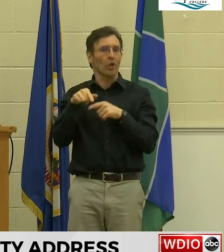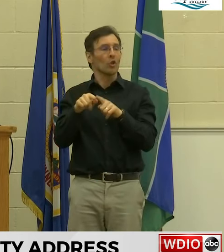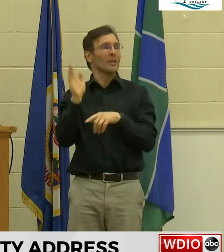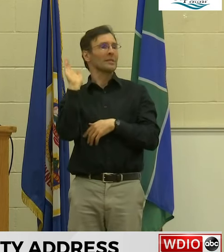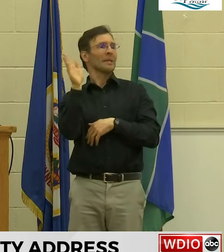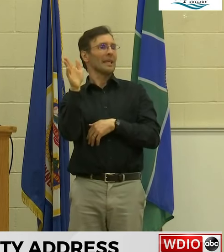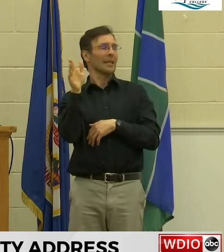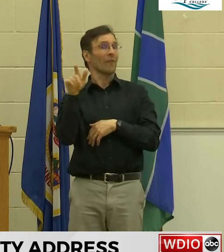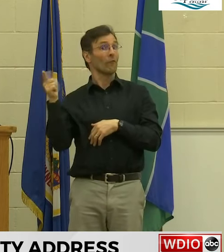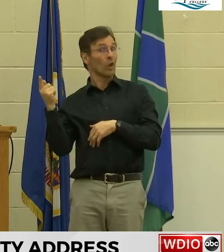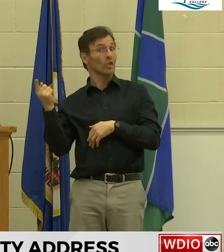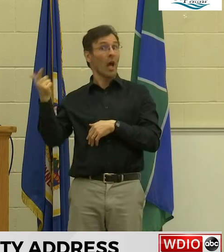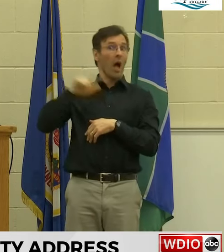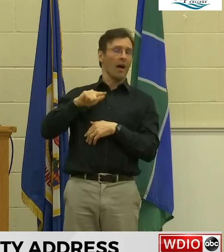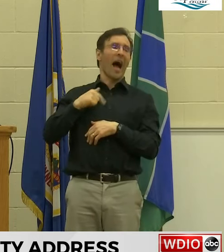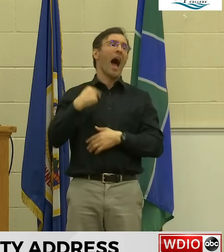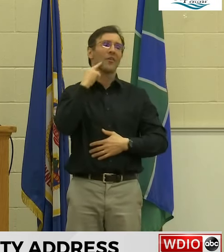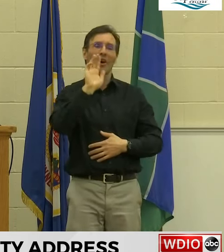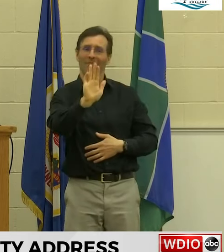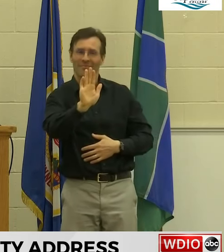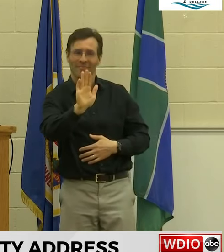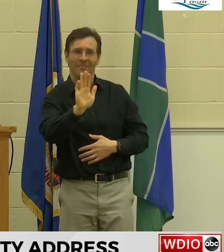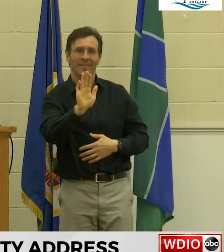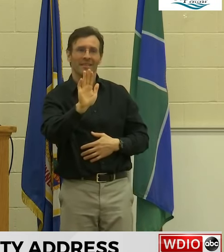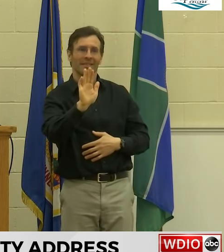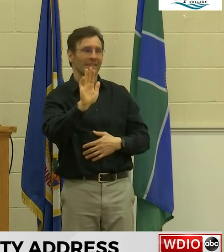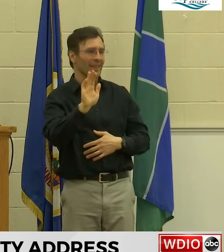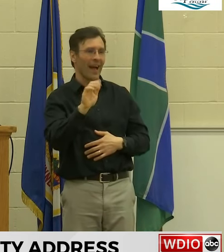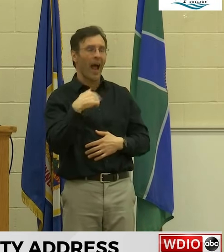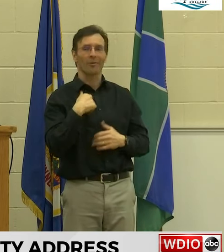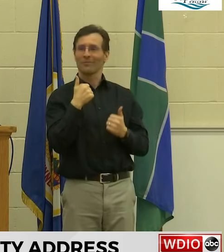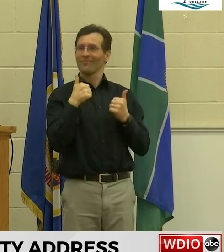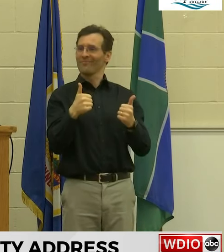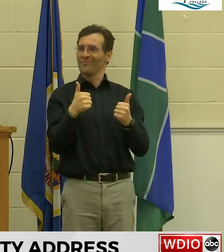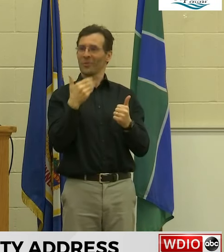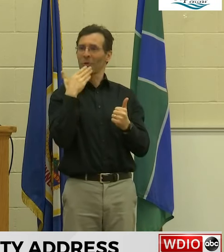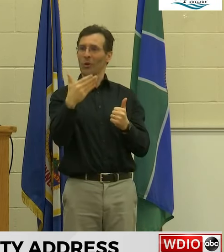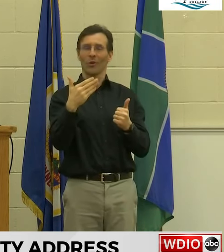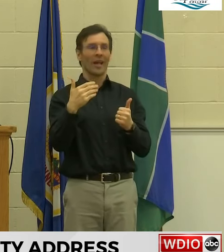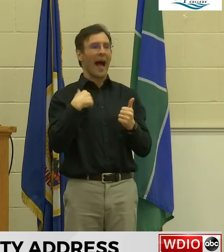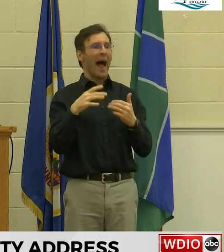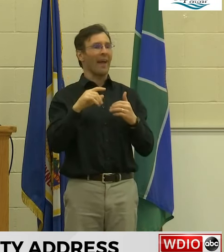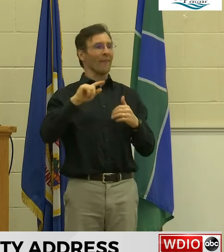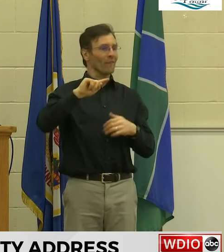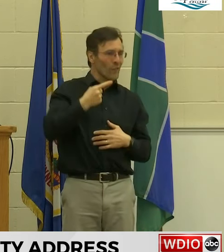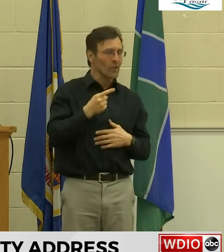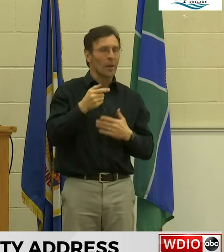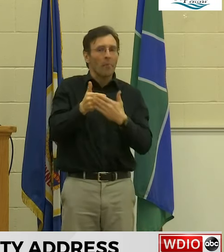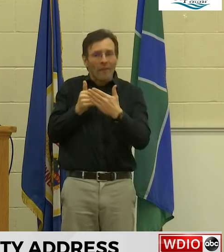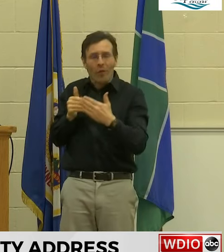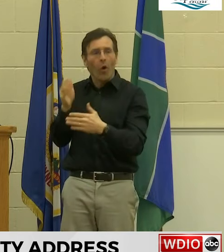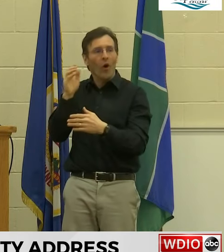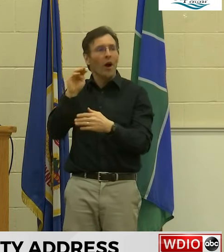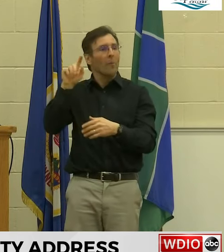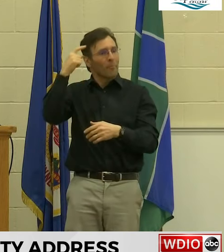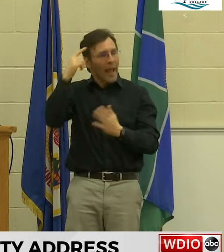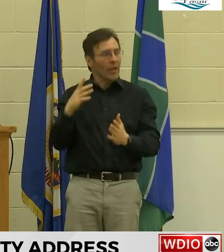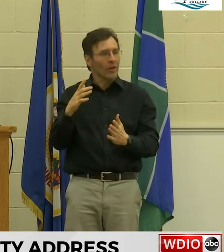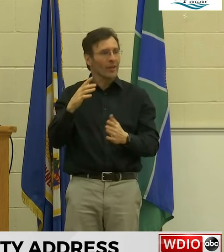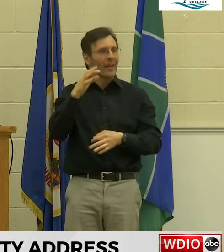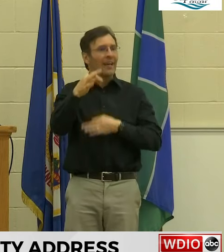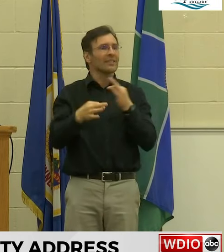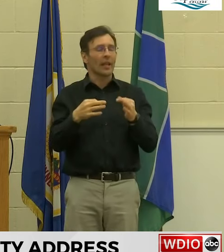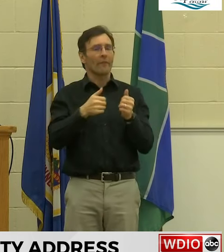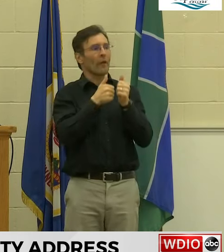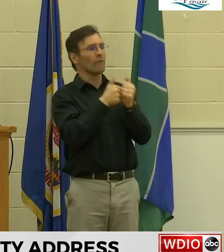speaking a few times. And I thought tonight I was out of the woods because I was gonna get to lead into the mayor. And instead I had